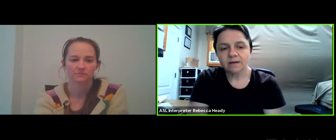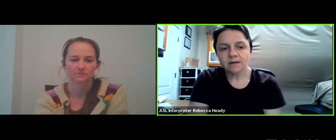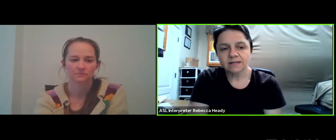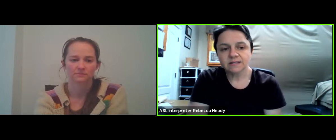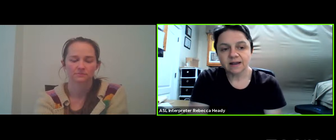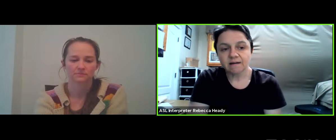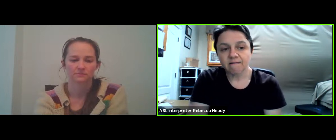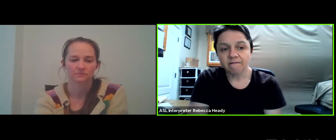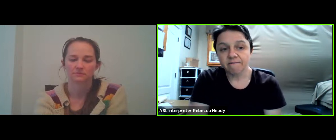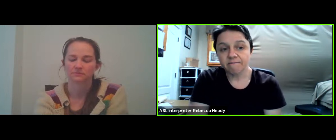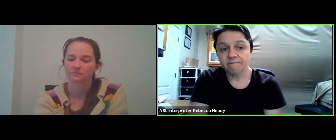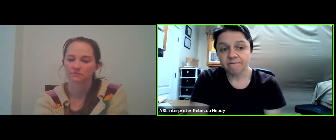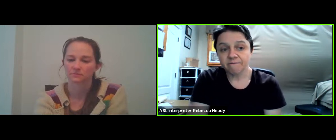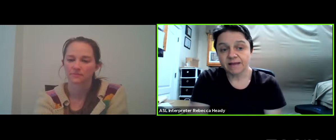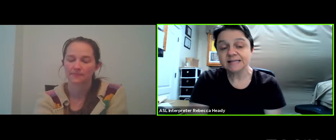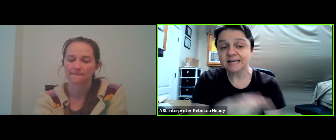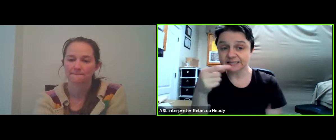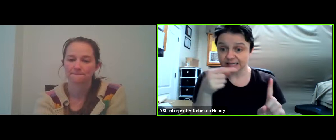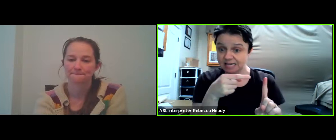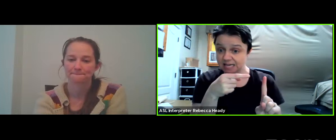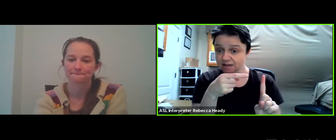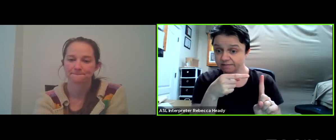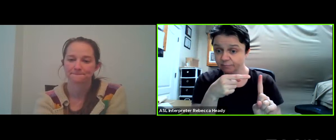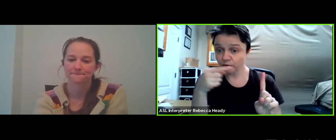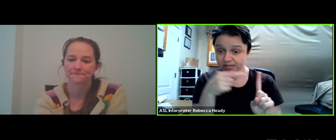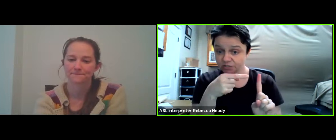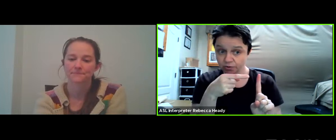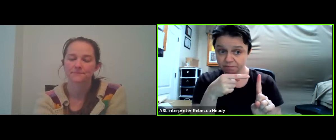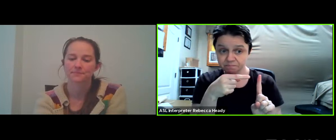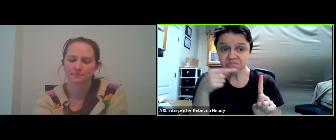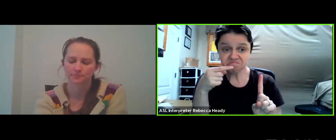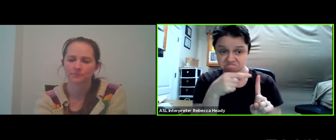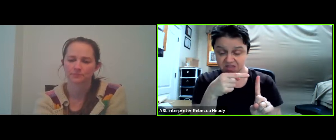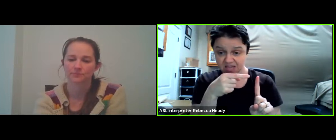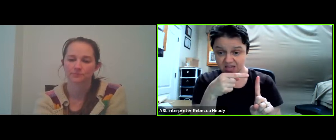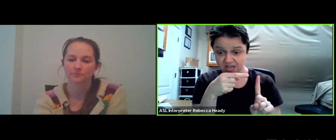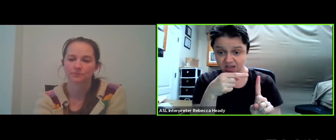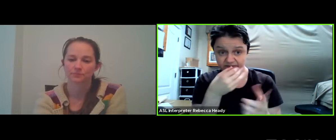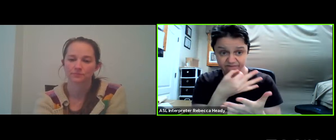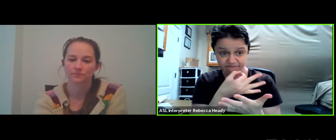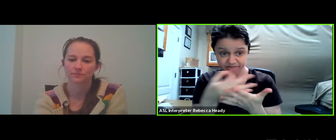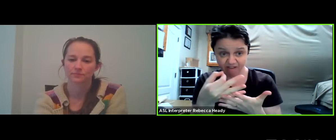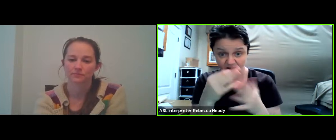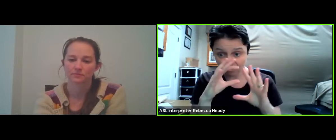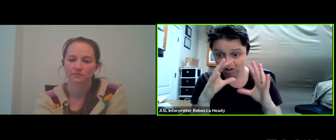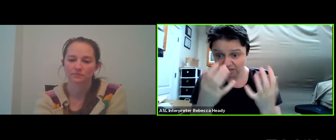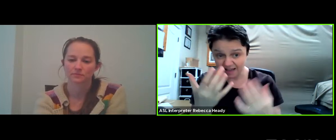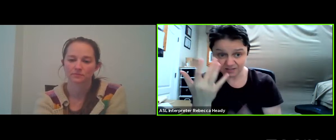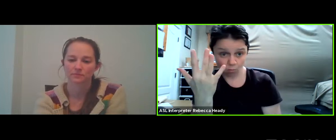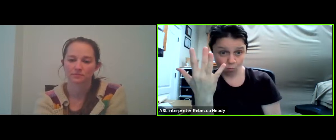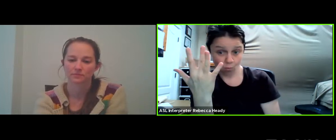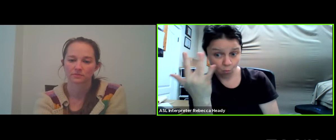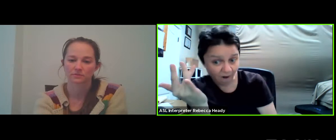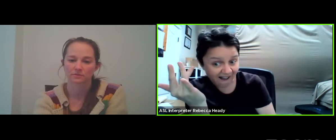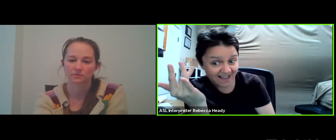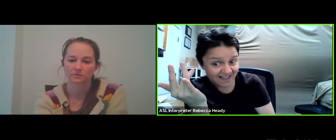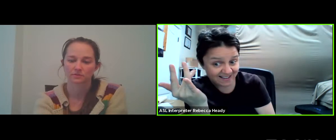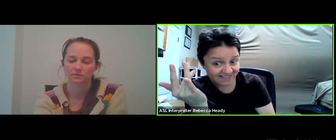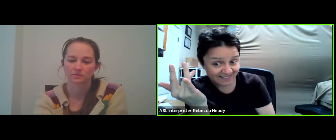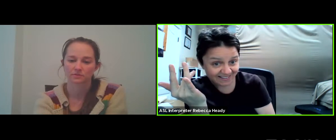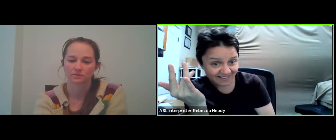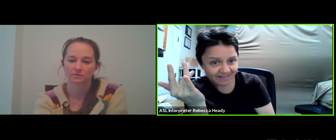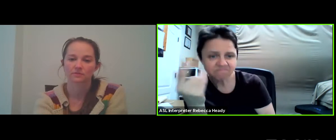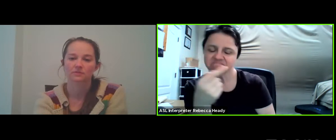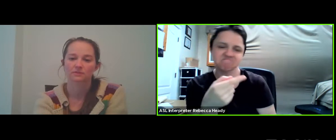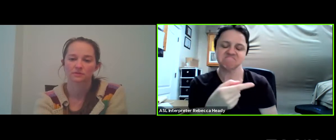So he's saying, indexing he, pointing to him, he failed the class.